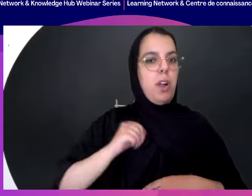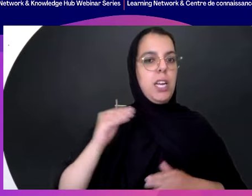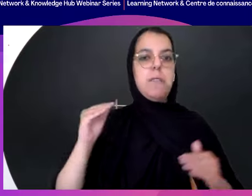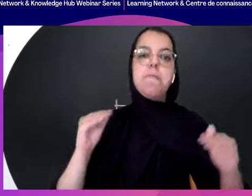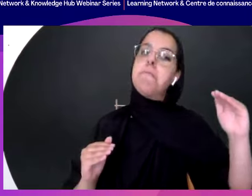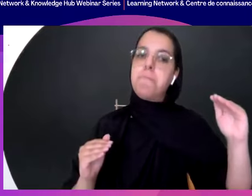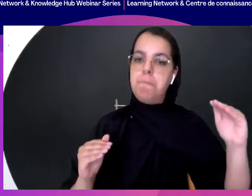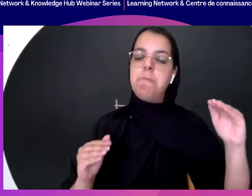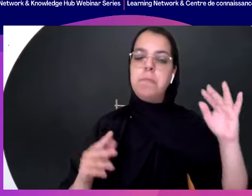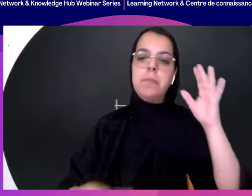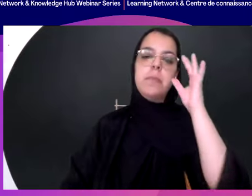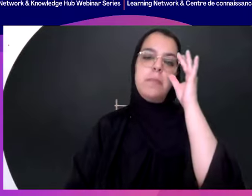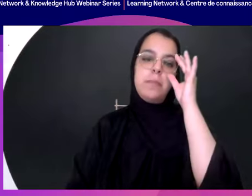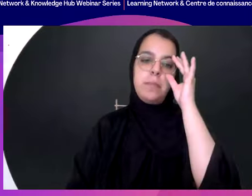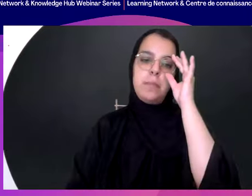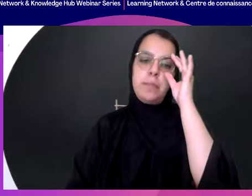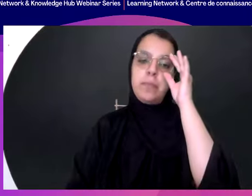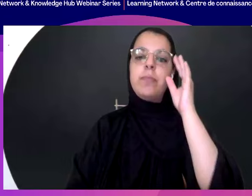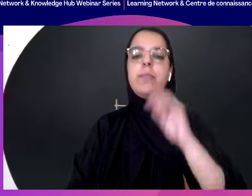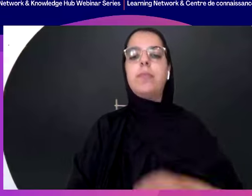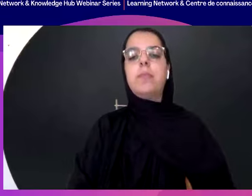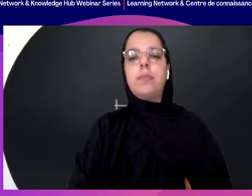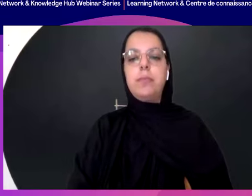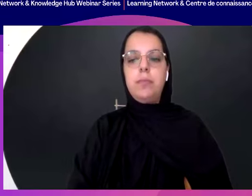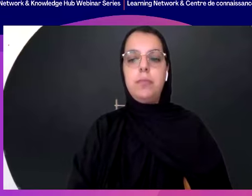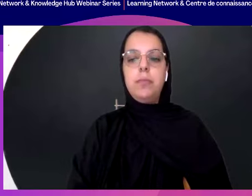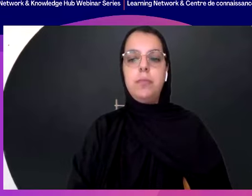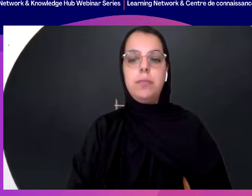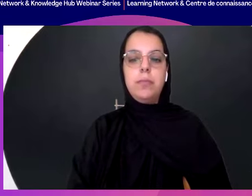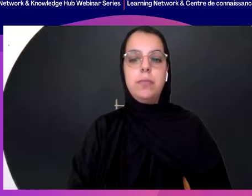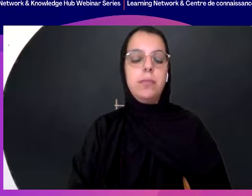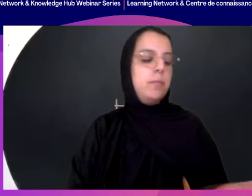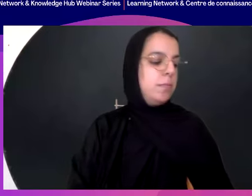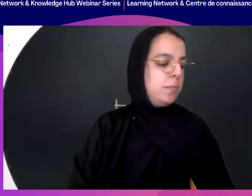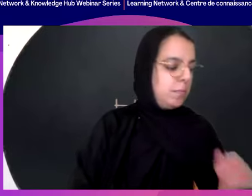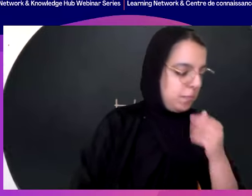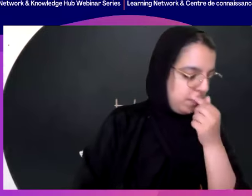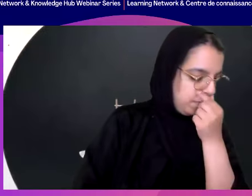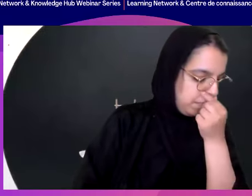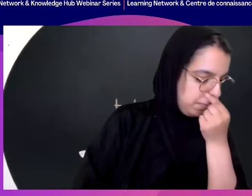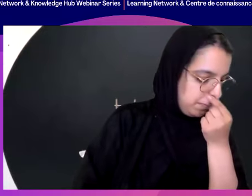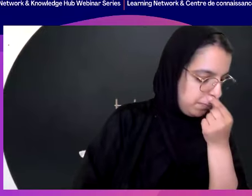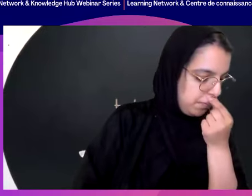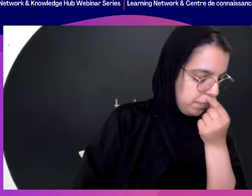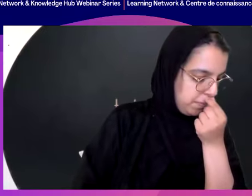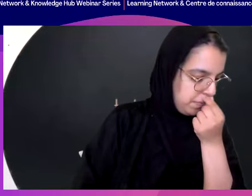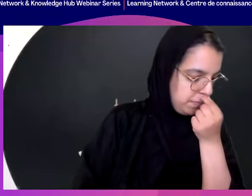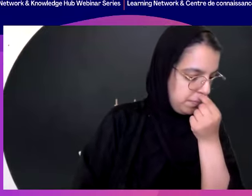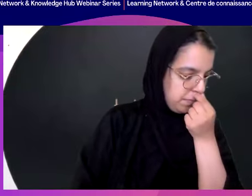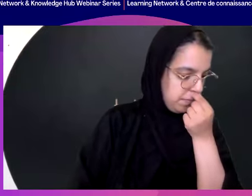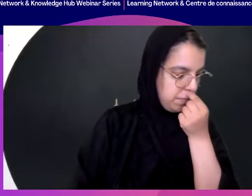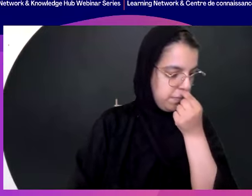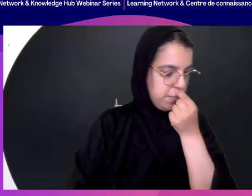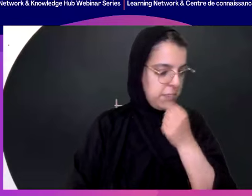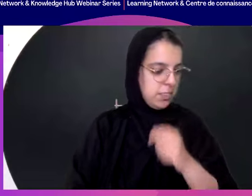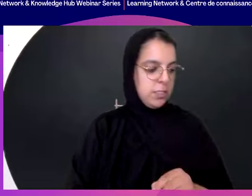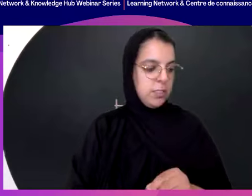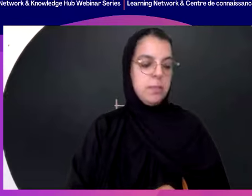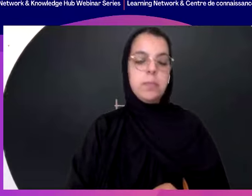Similarly, we found a similar relationship when we looked at the relationship between bullying and psychological